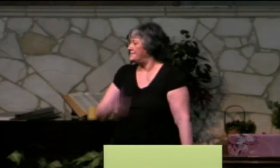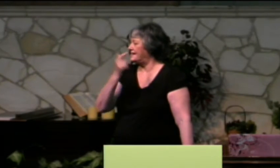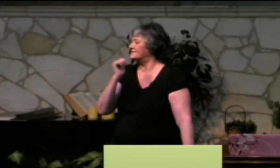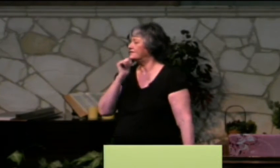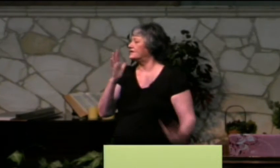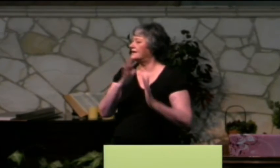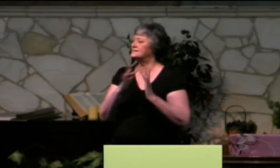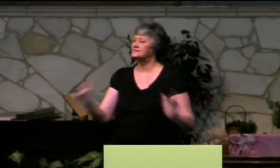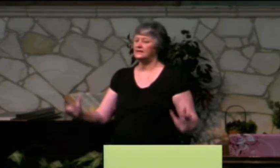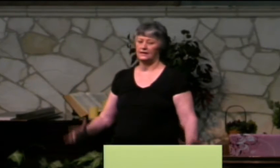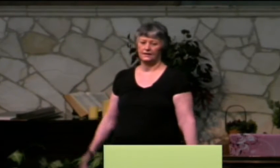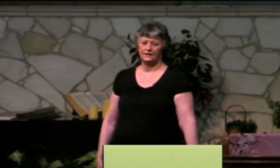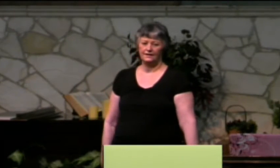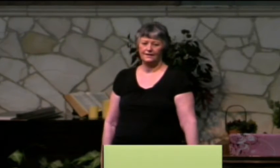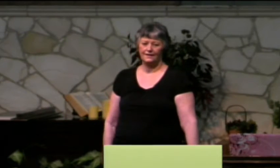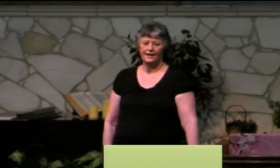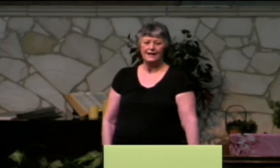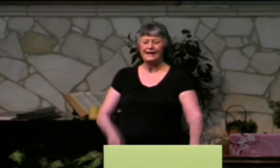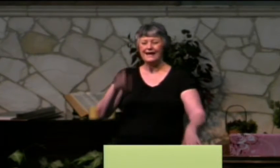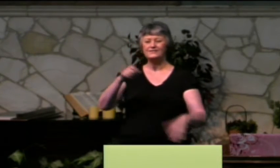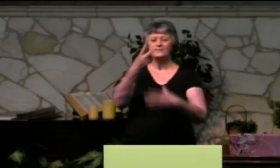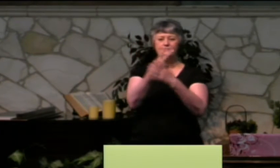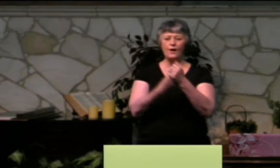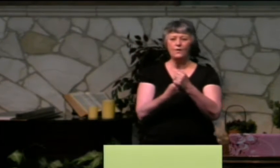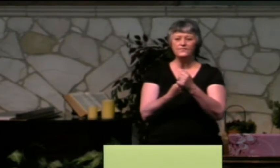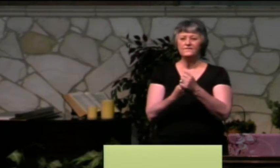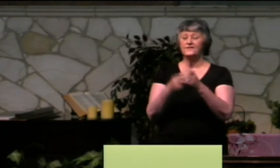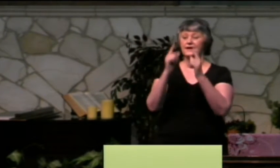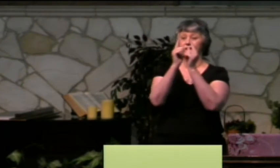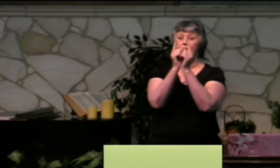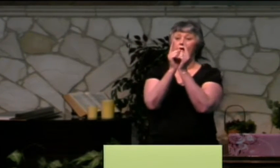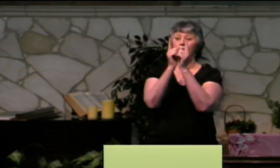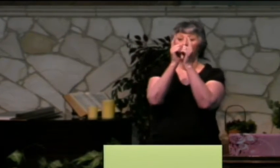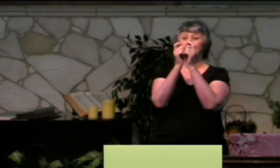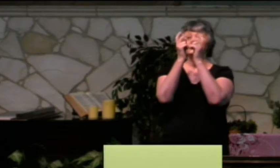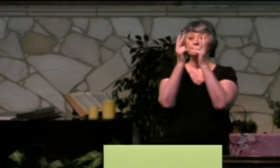because they're not in sync. It has to be both of them,